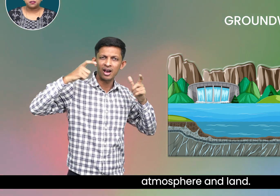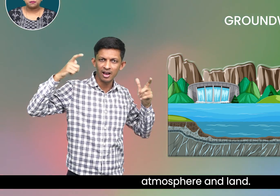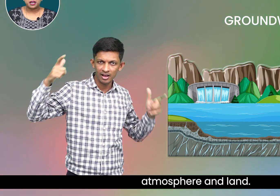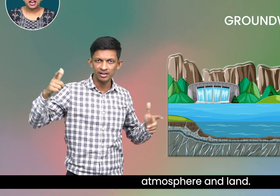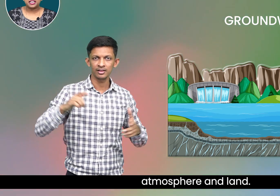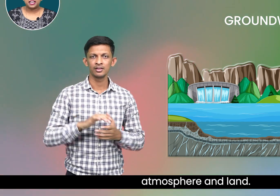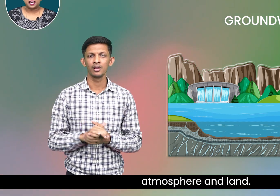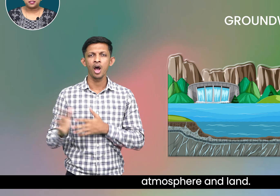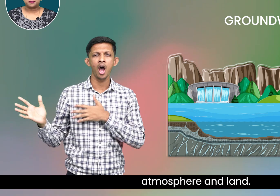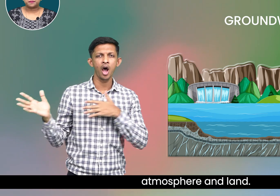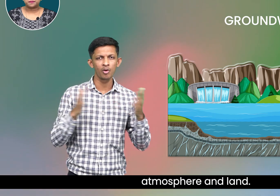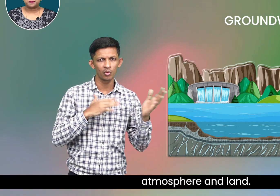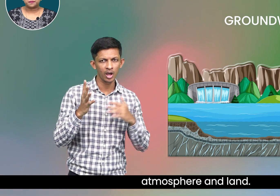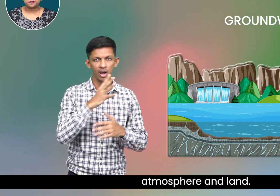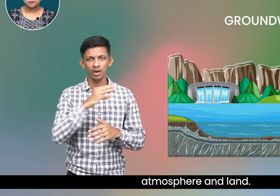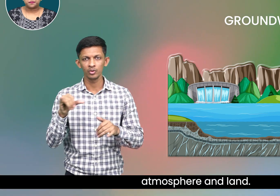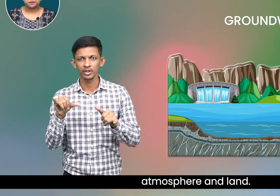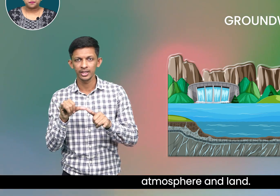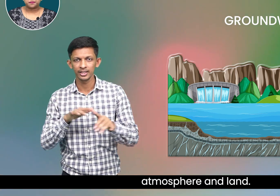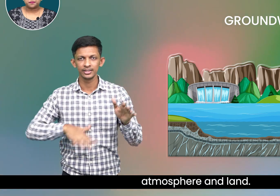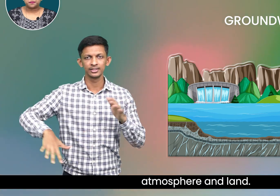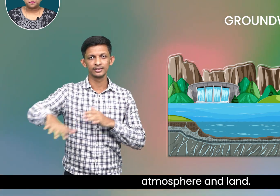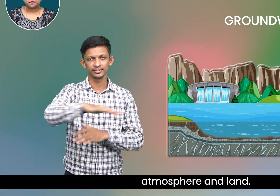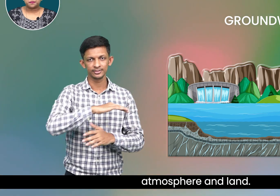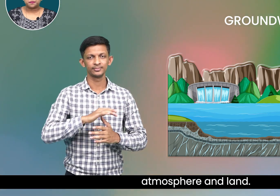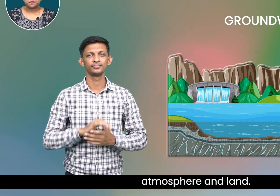atmosphere and land.